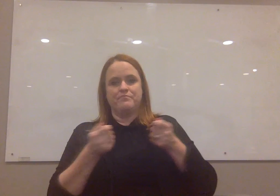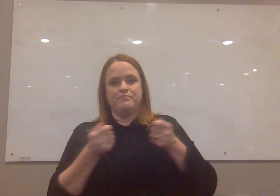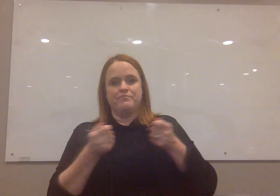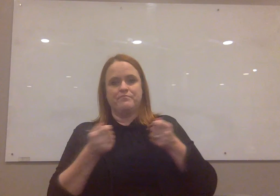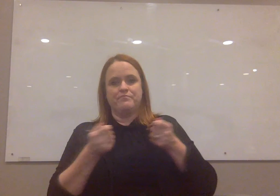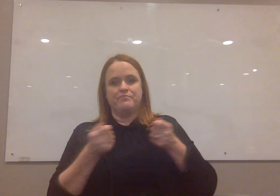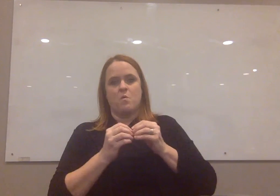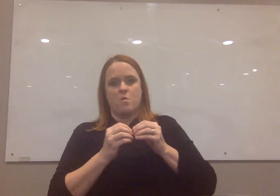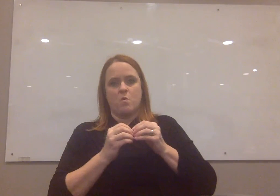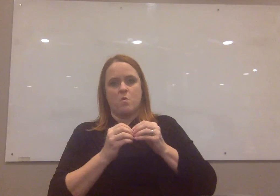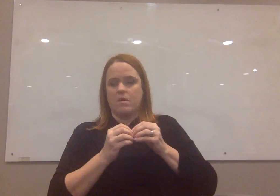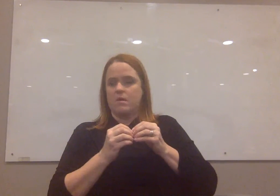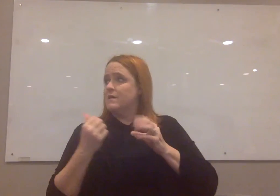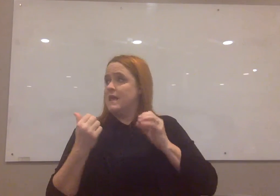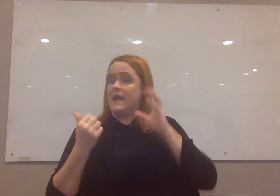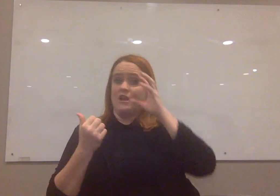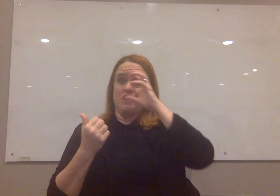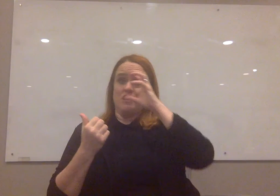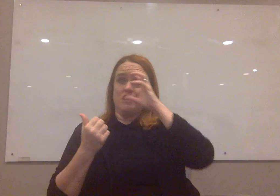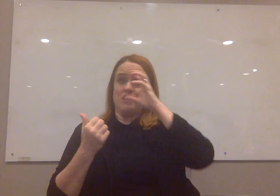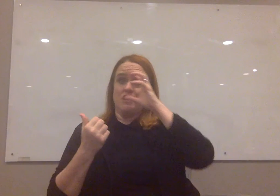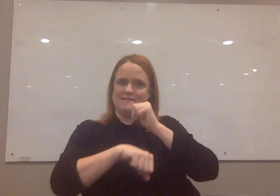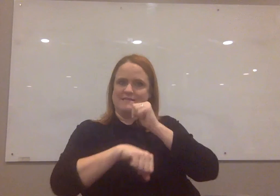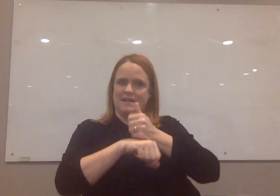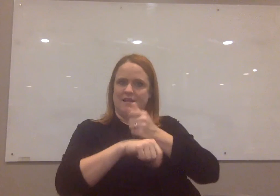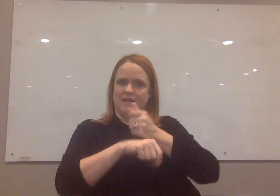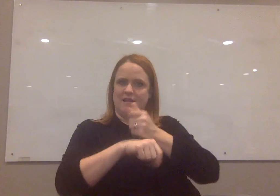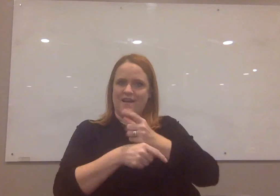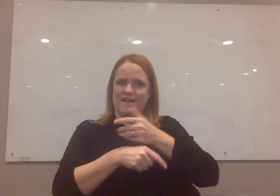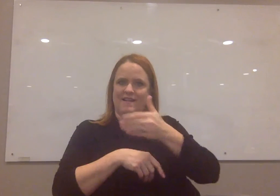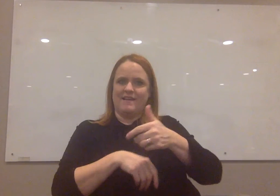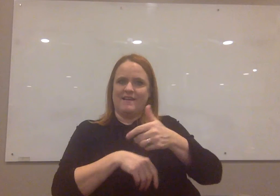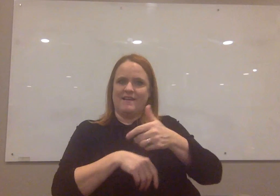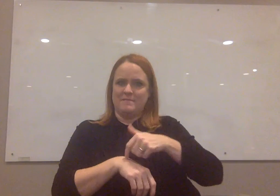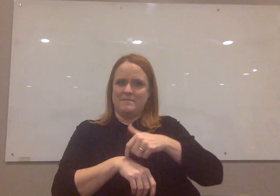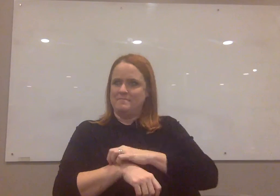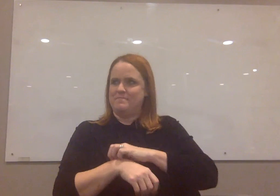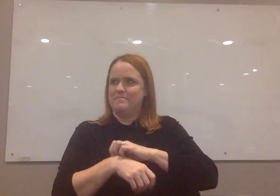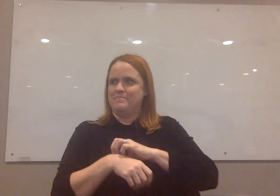and assuming I set it up the correct way next time. Well, because there's like a lot of people that